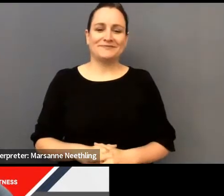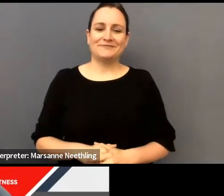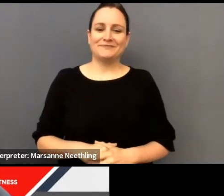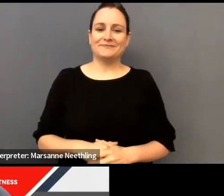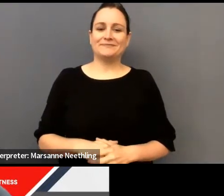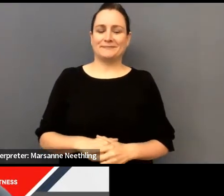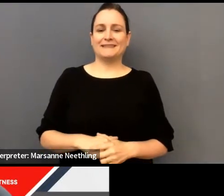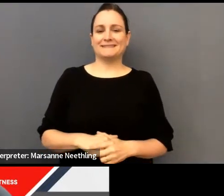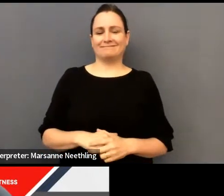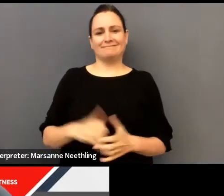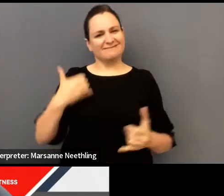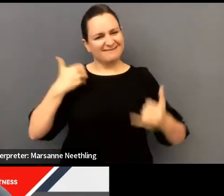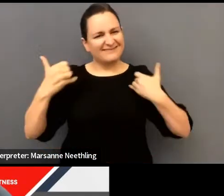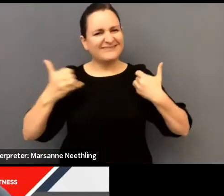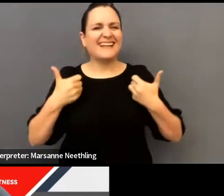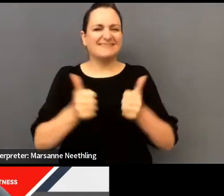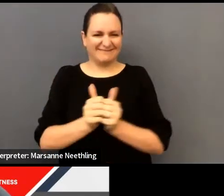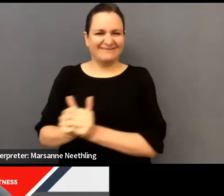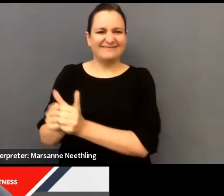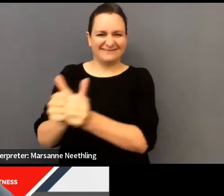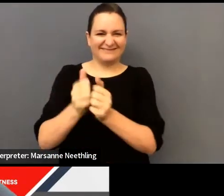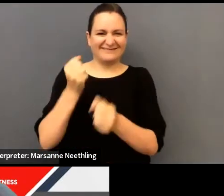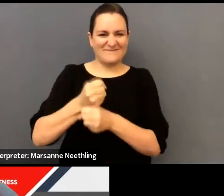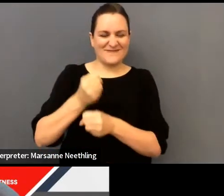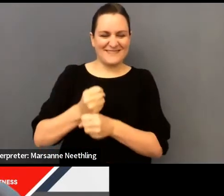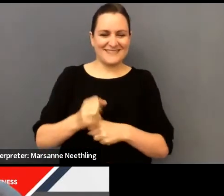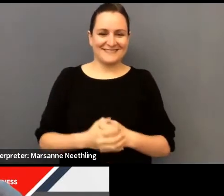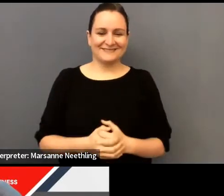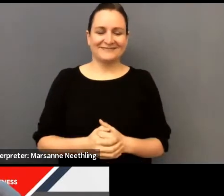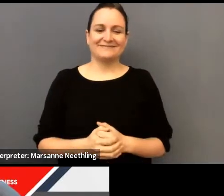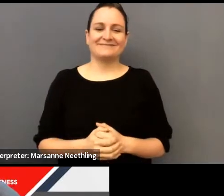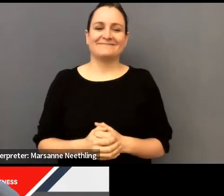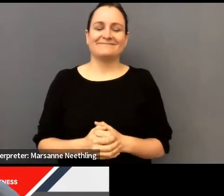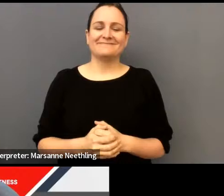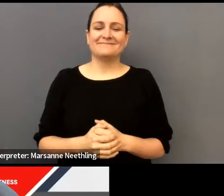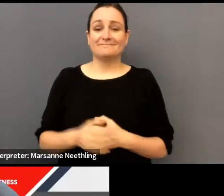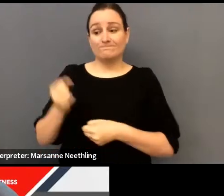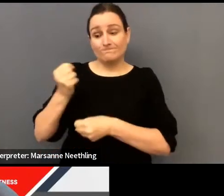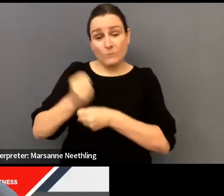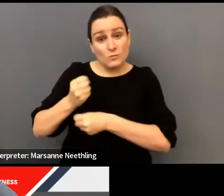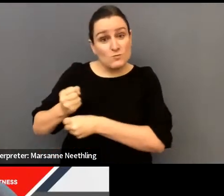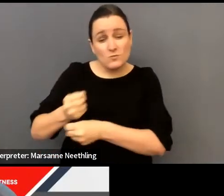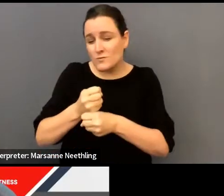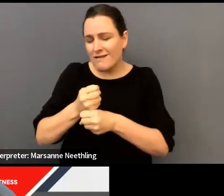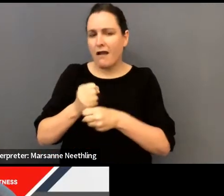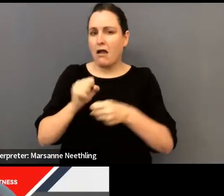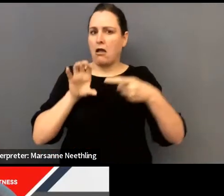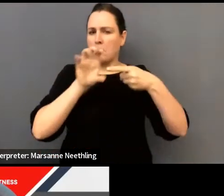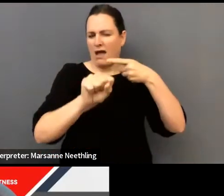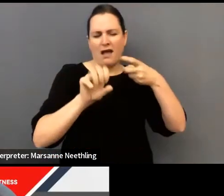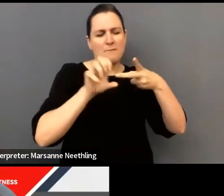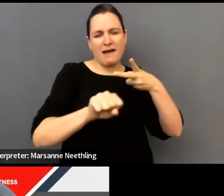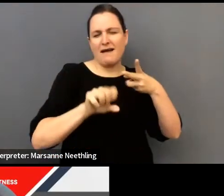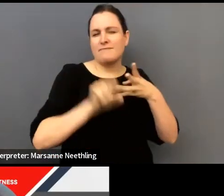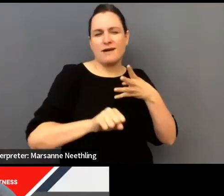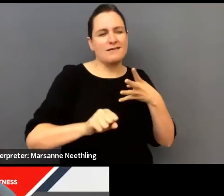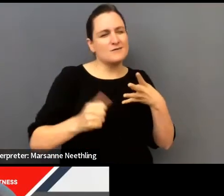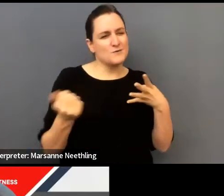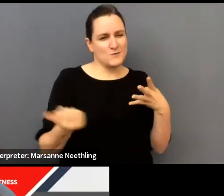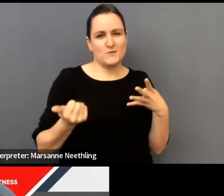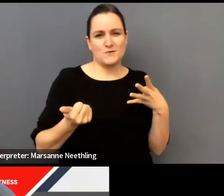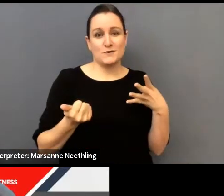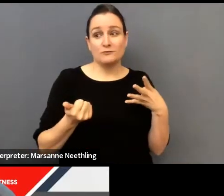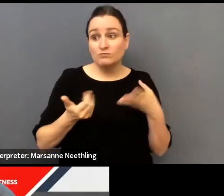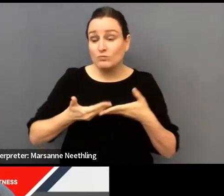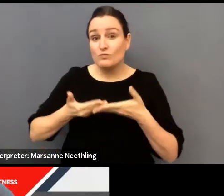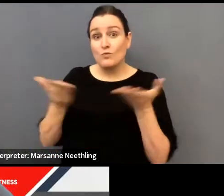fun, and we're able to achieve wonderful things, which I think the disability sector in higher